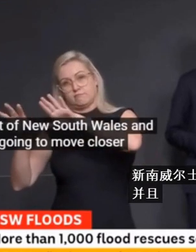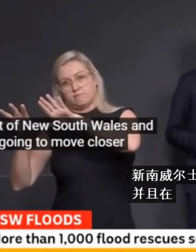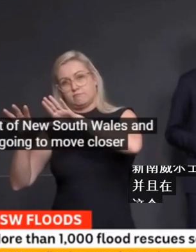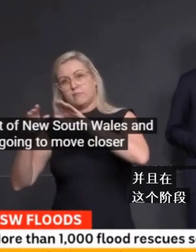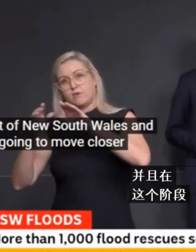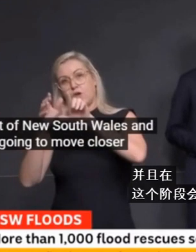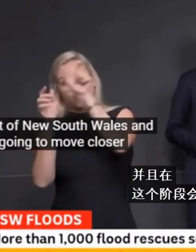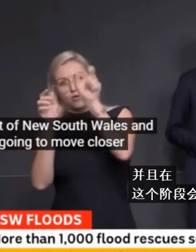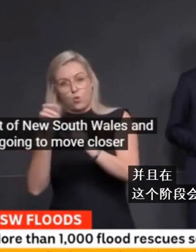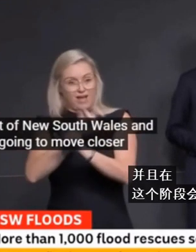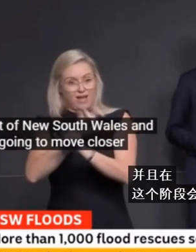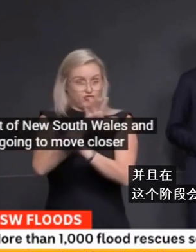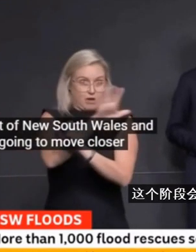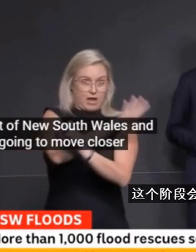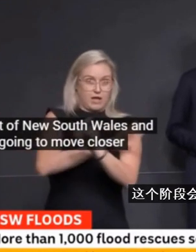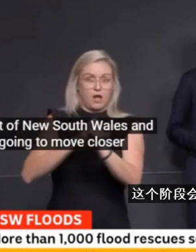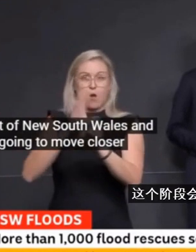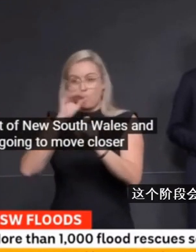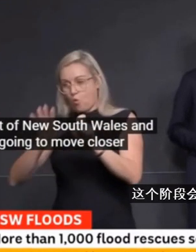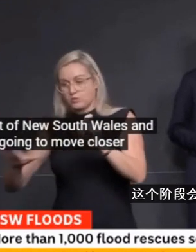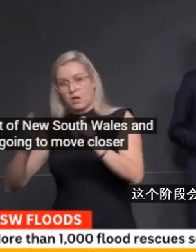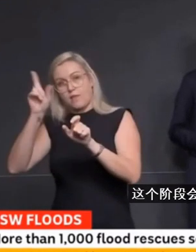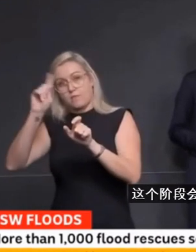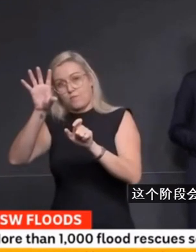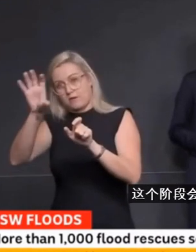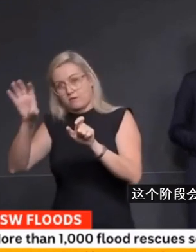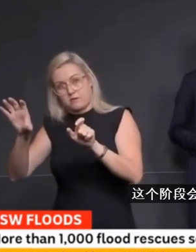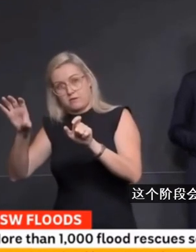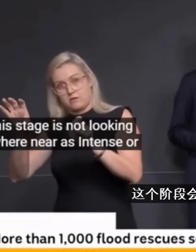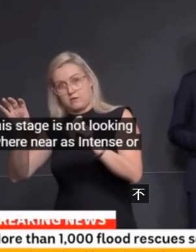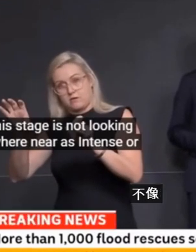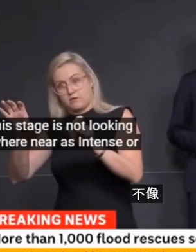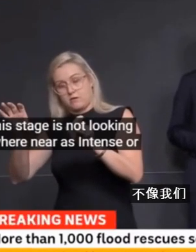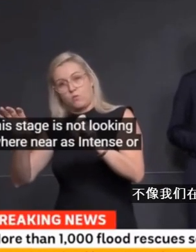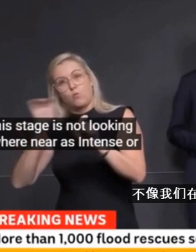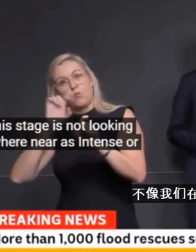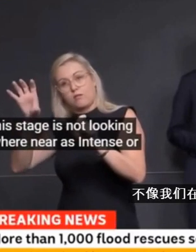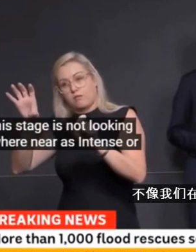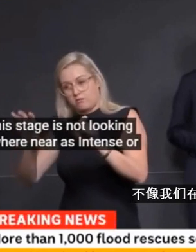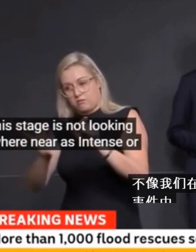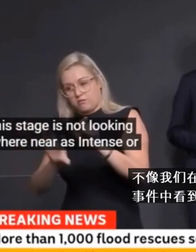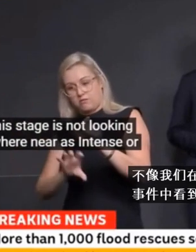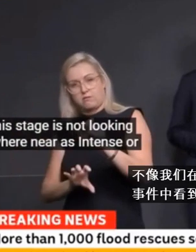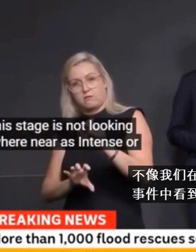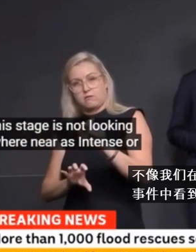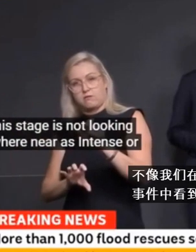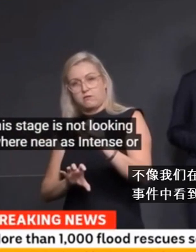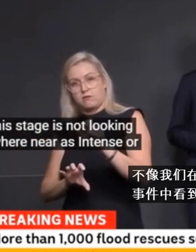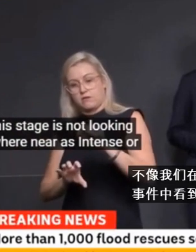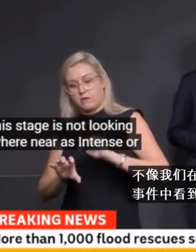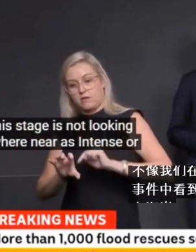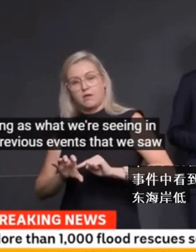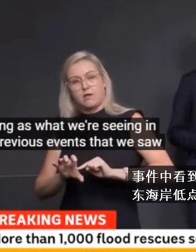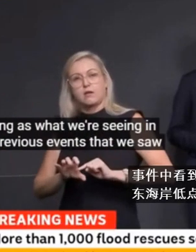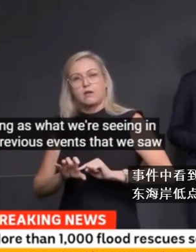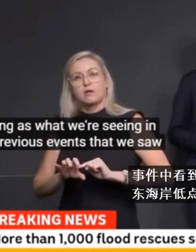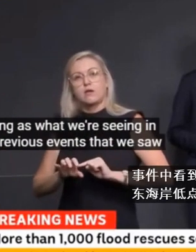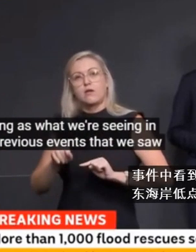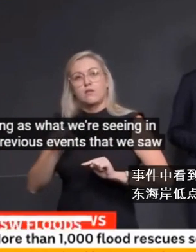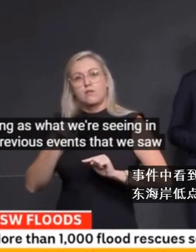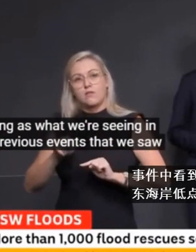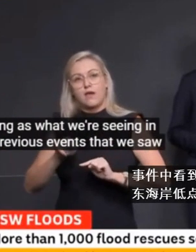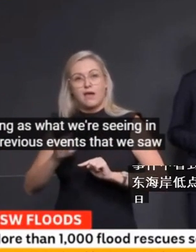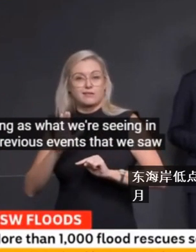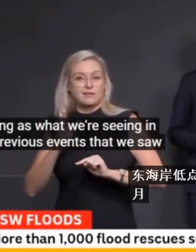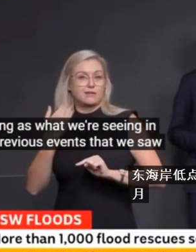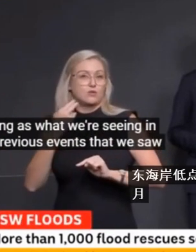closer. At this stage, it's not looking anywhere near as intense or strong as what we've seen in the previous events that we saw, those devastating East Coast lows,